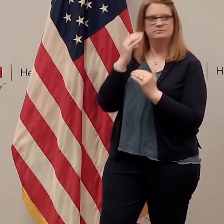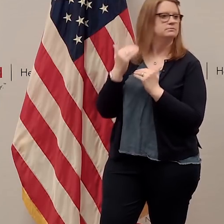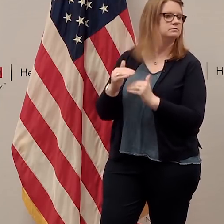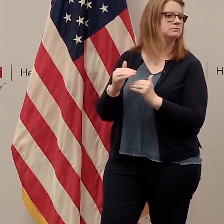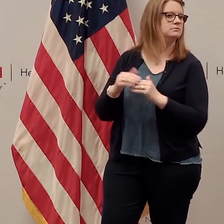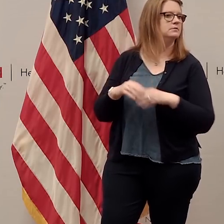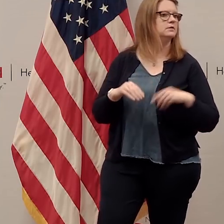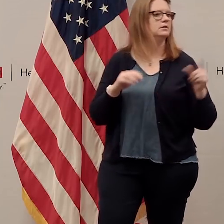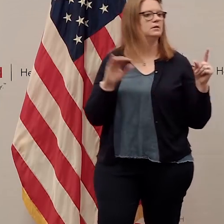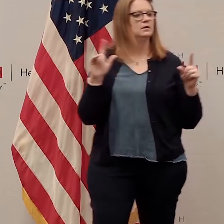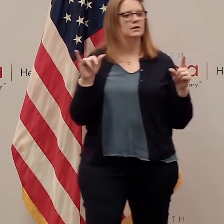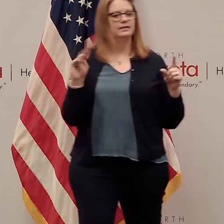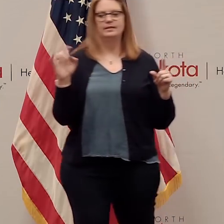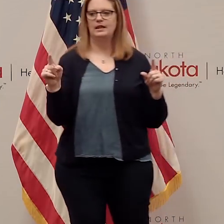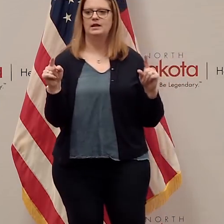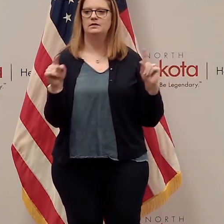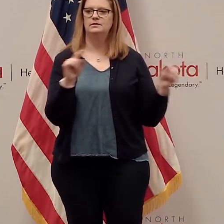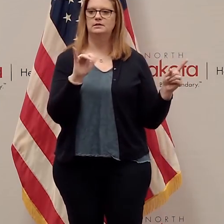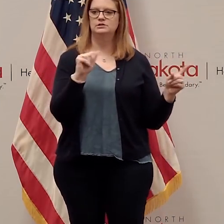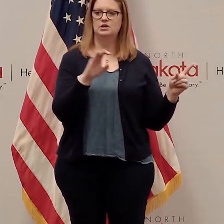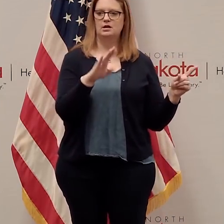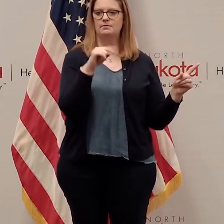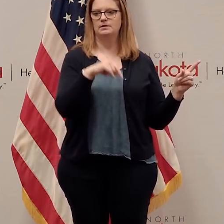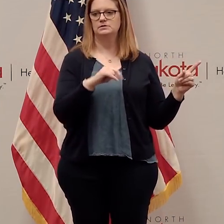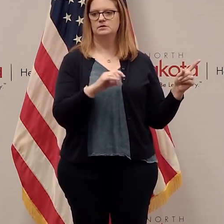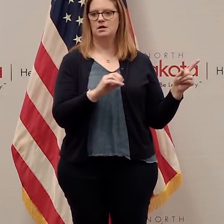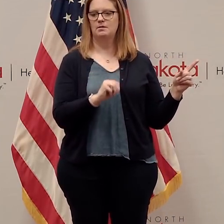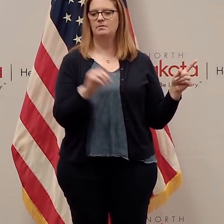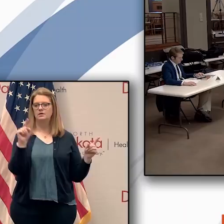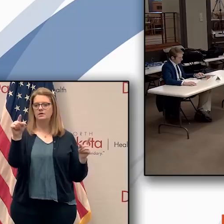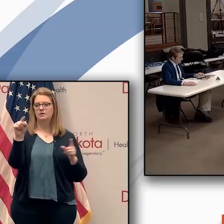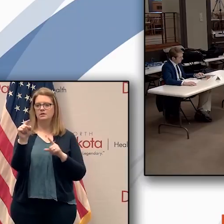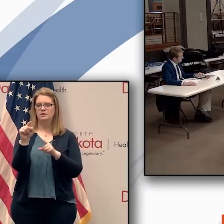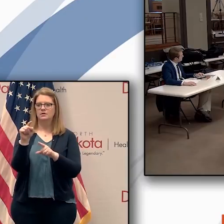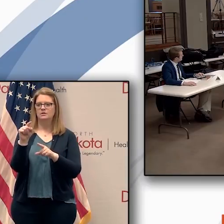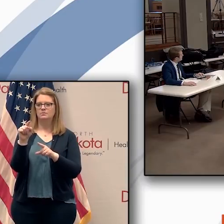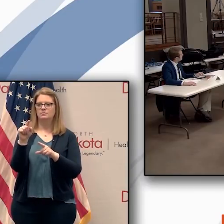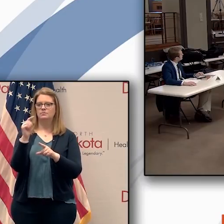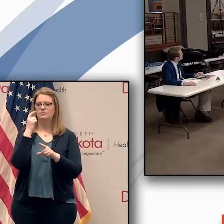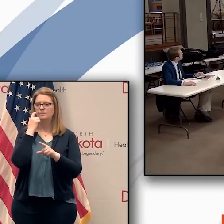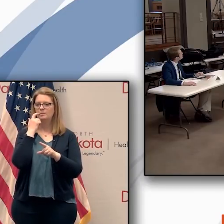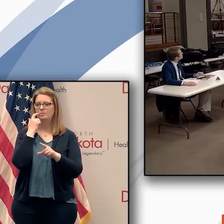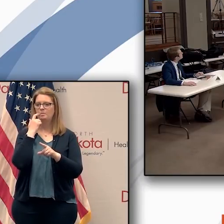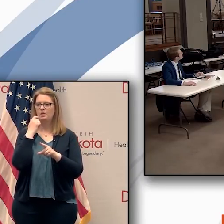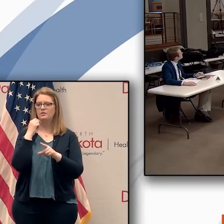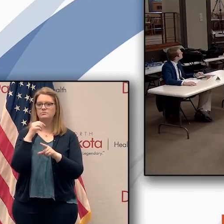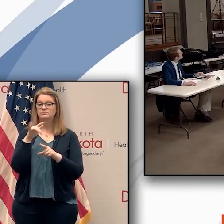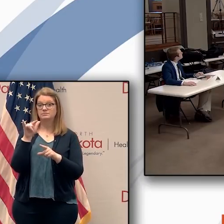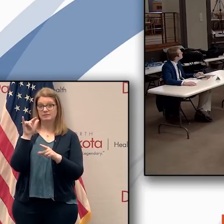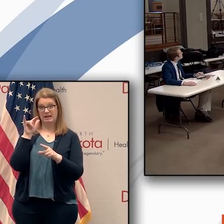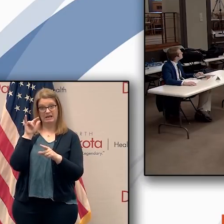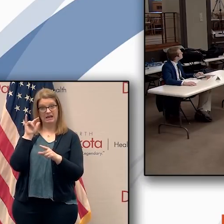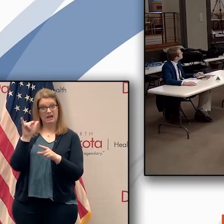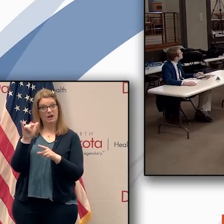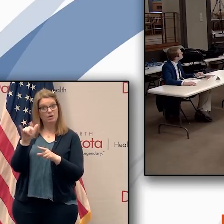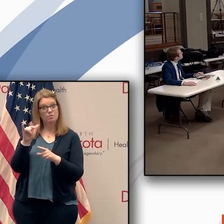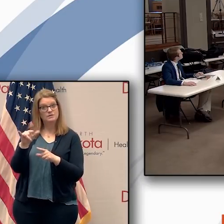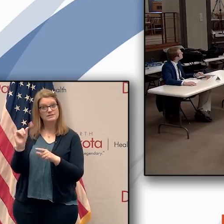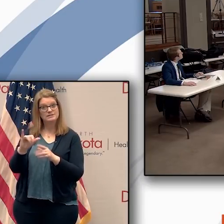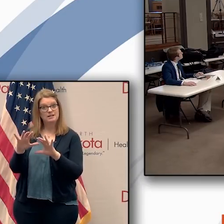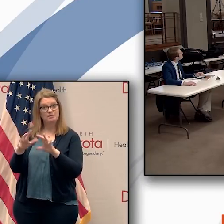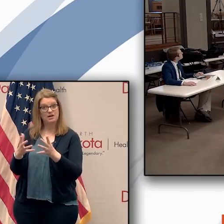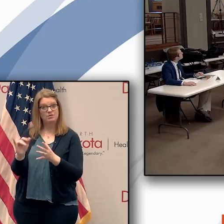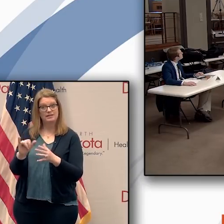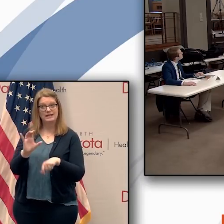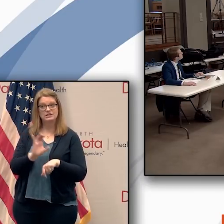Lane and then Jacob, and then back to Tom. To kind of go off of what Dave asked, do airports also fall under that same kind of category that